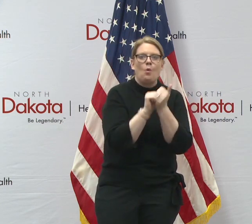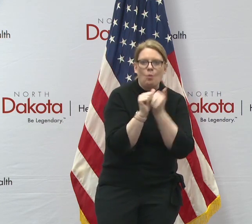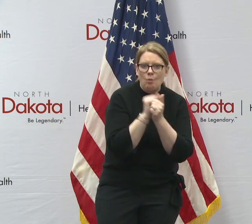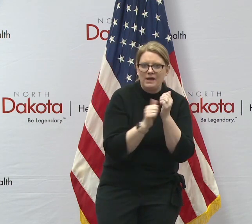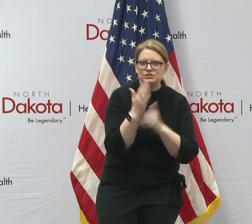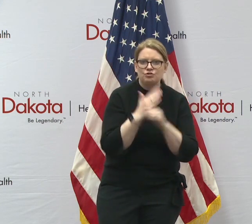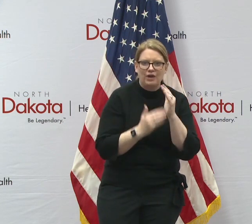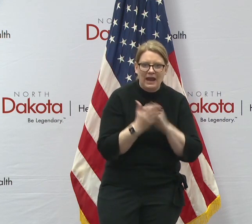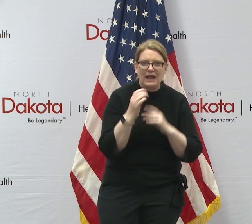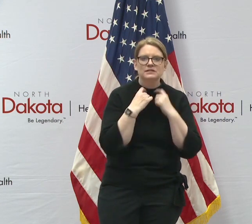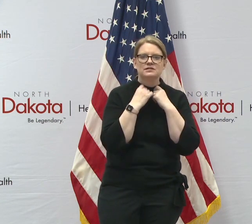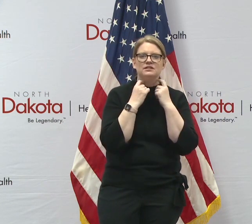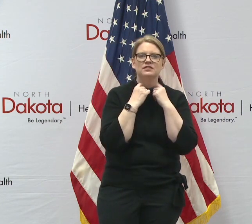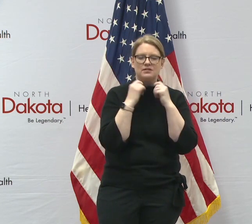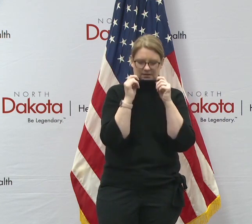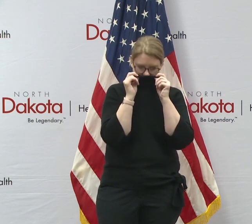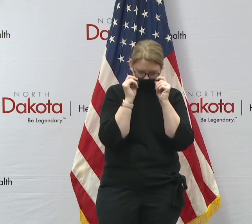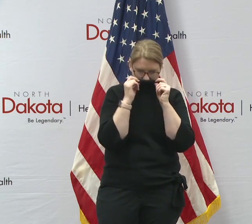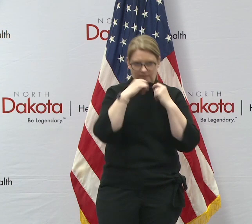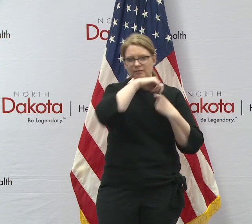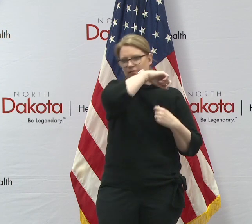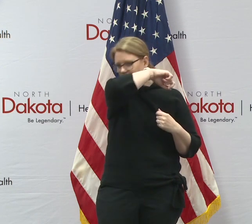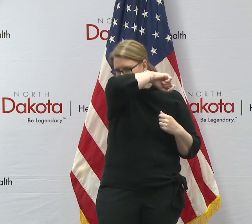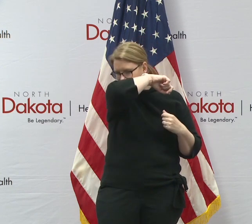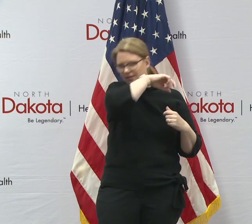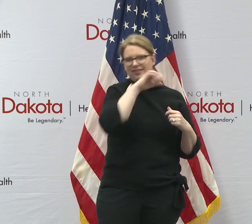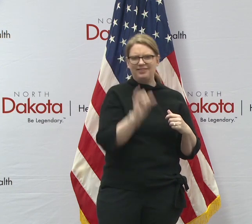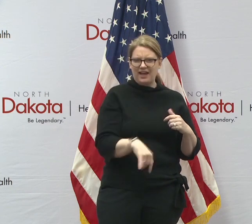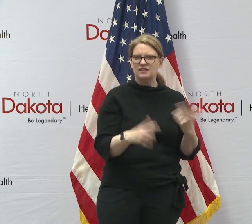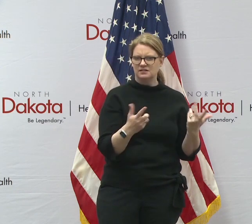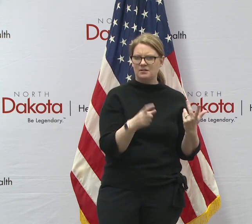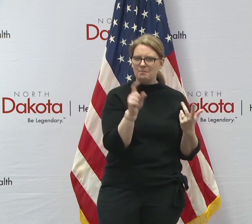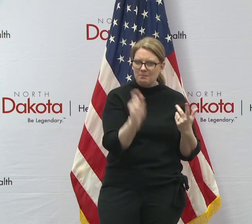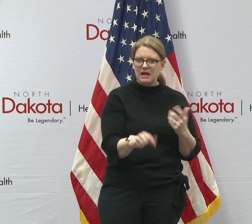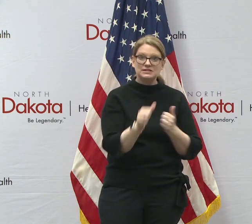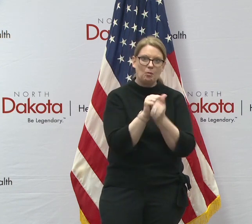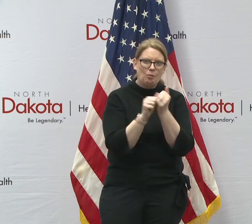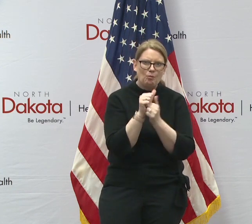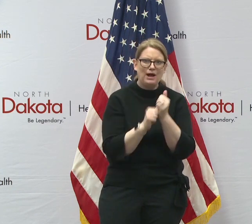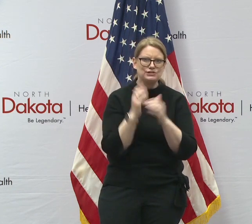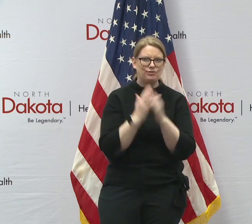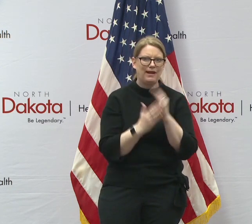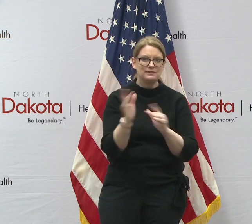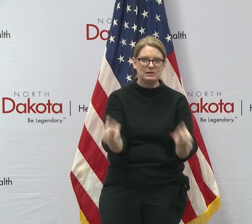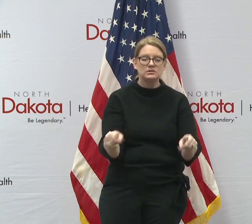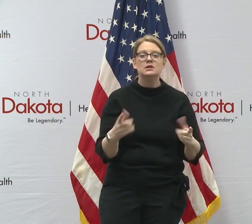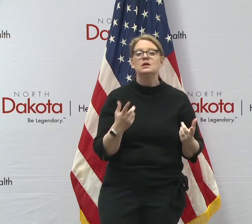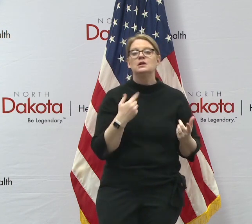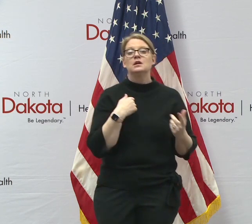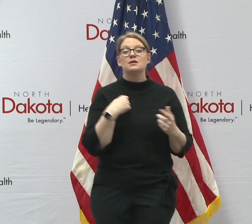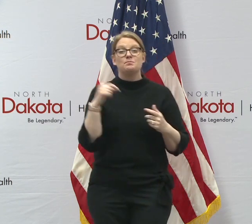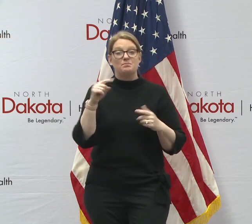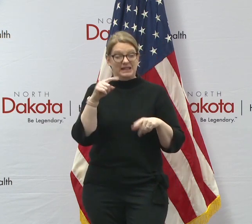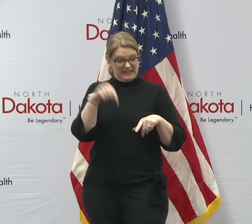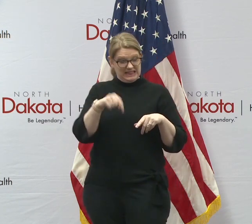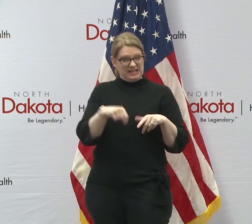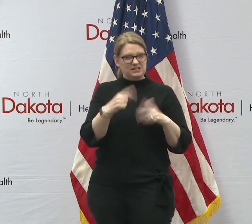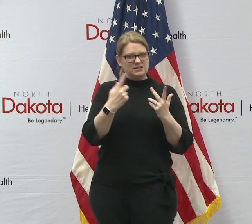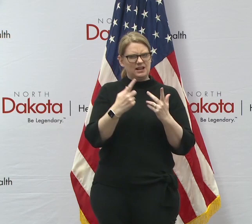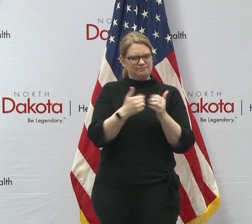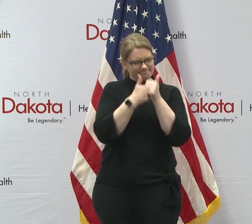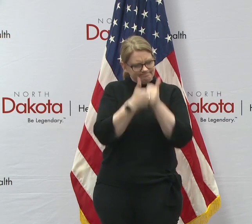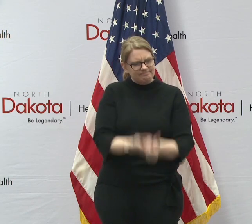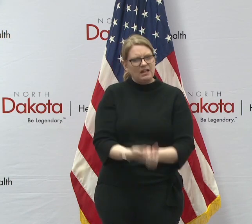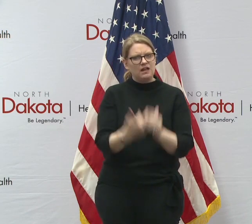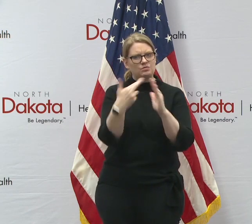that you're practicing that, and everybody that is practicing this good discipline is helping to save lives, and anybody